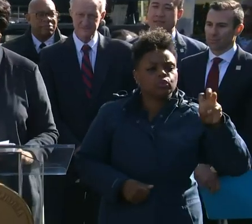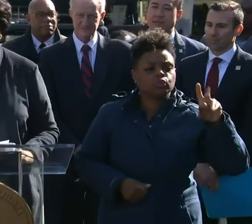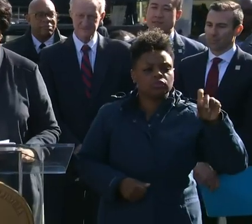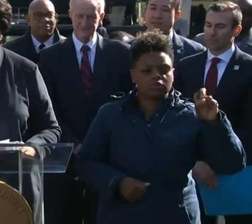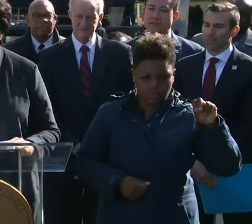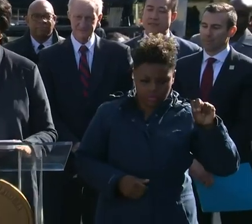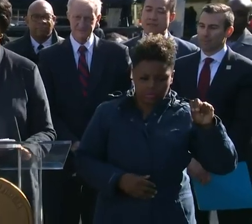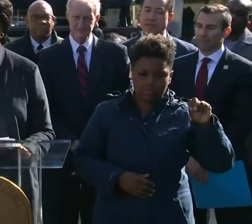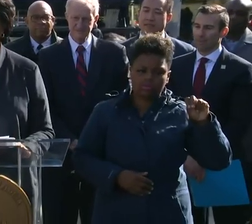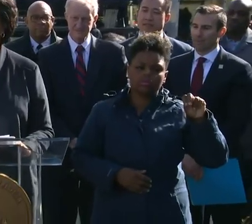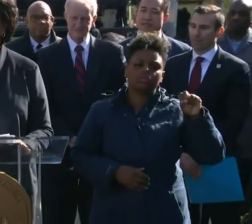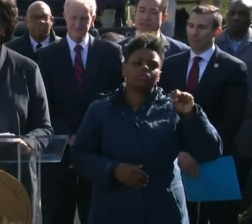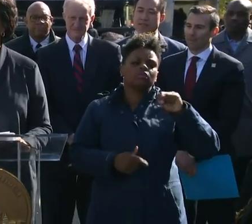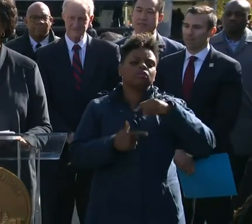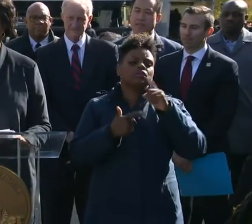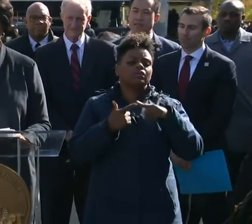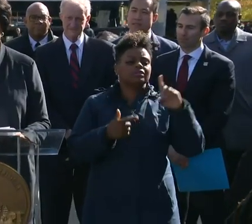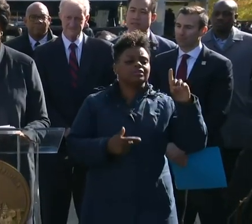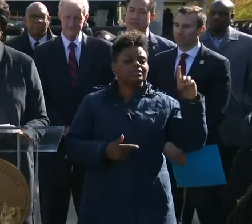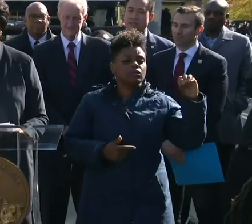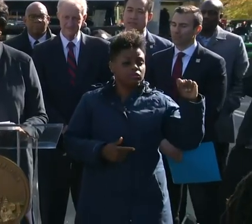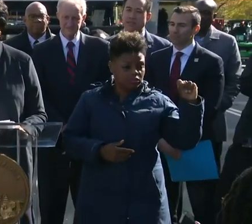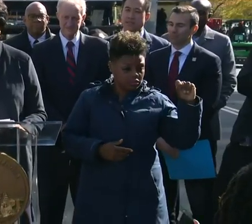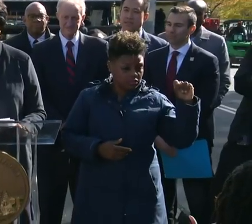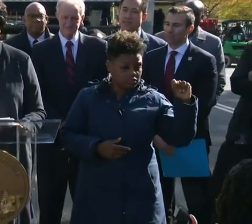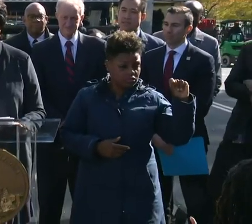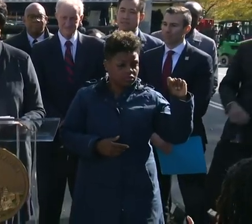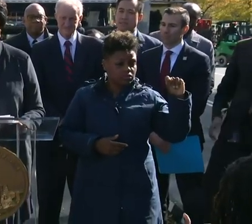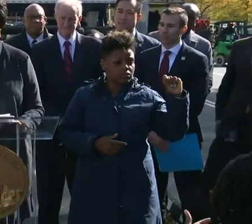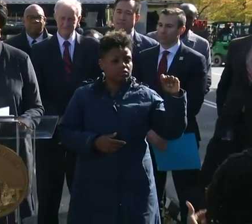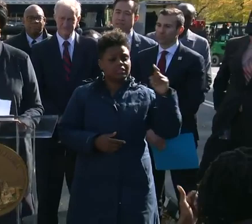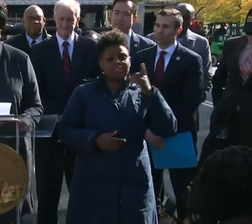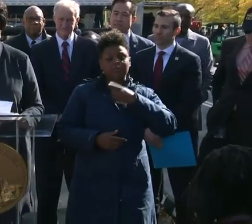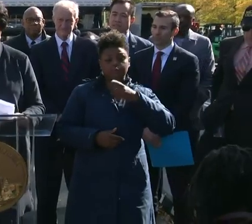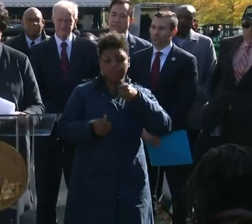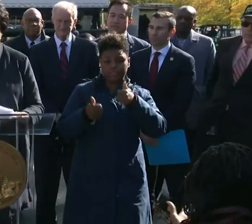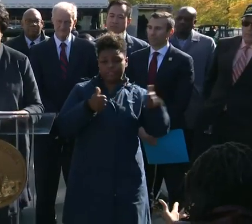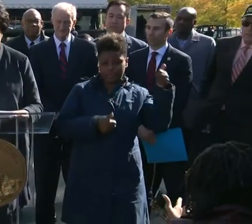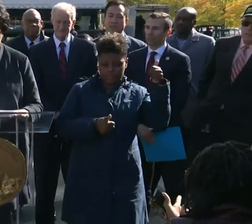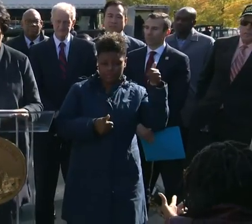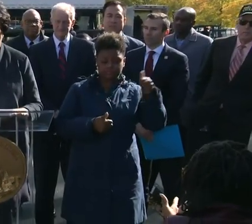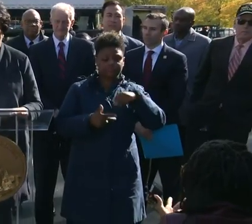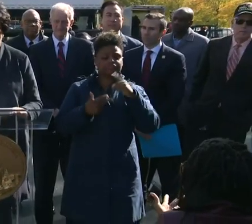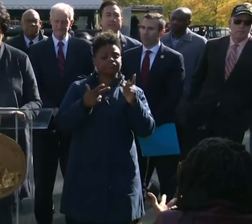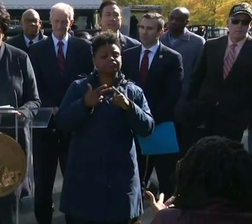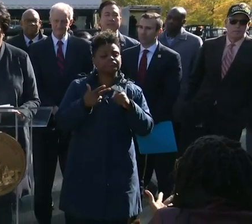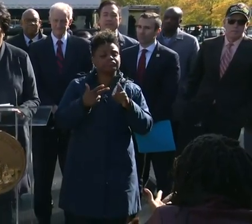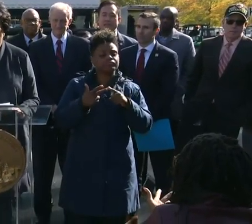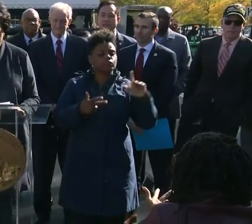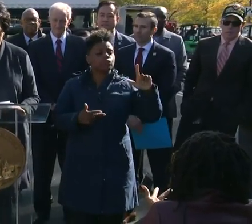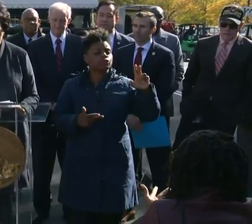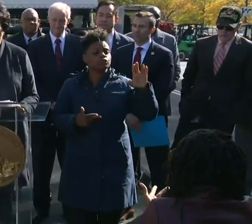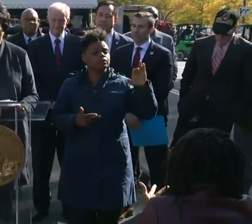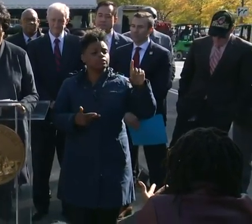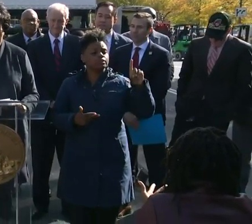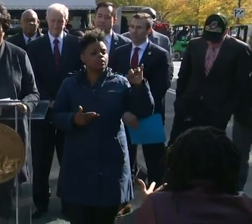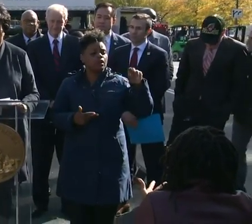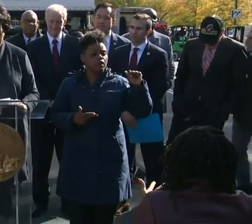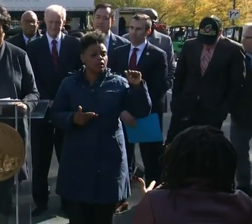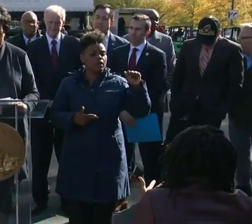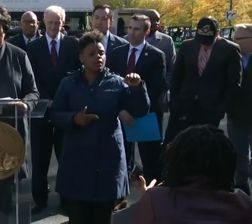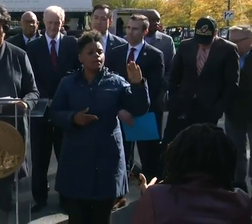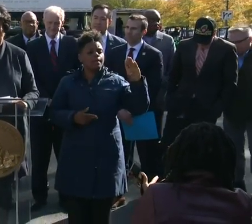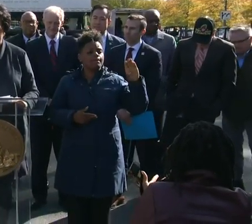Jeff Marudian, the Deputy Mayor for Operations and Infrastructure, Lucinda Babers, as